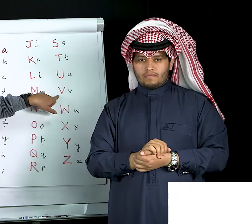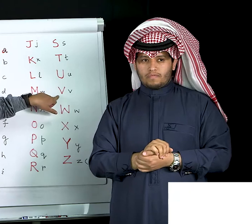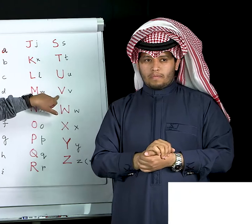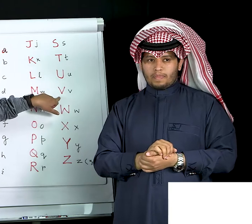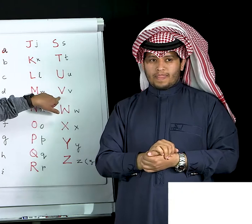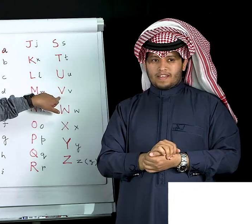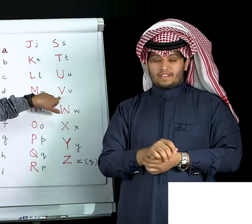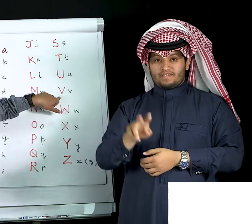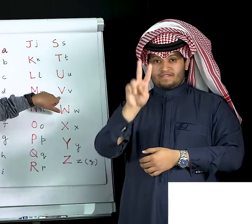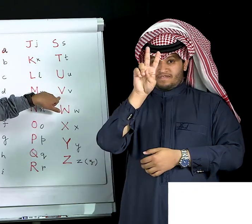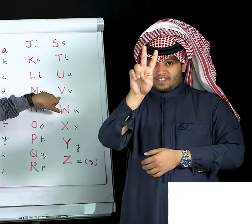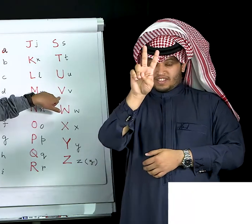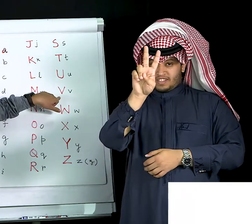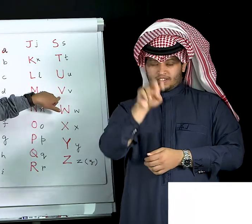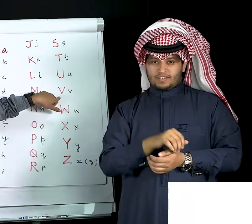V for